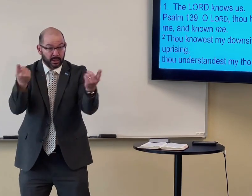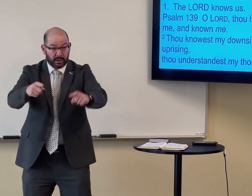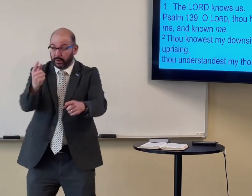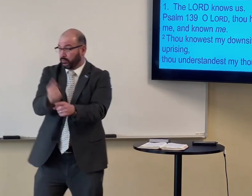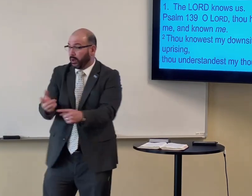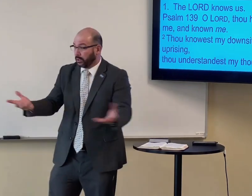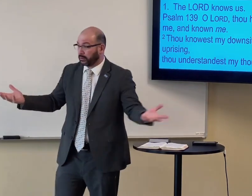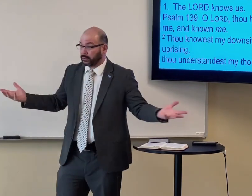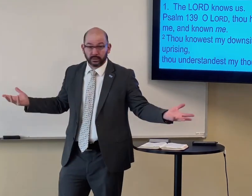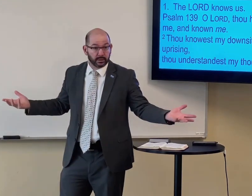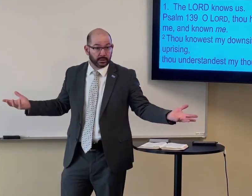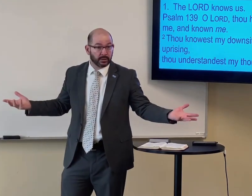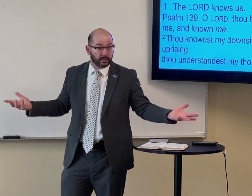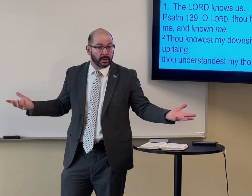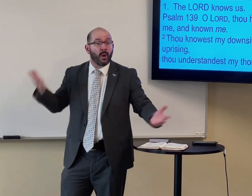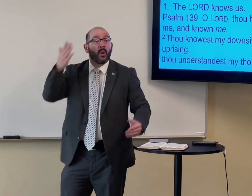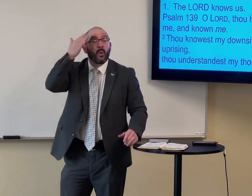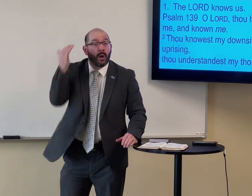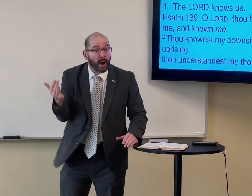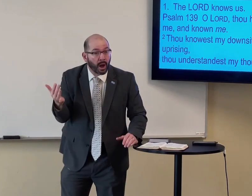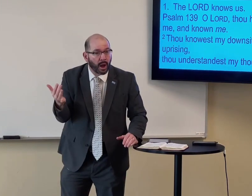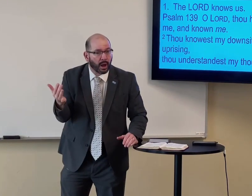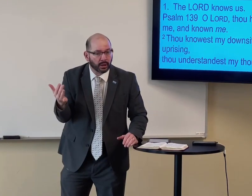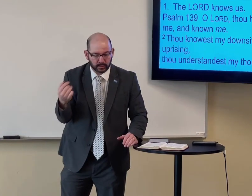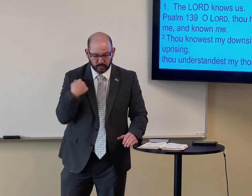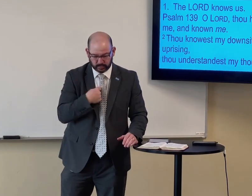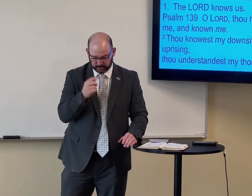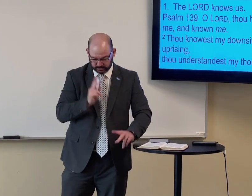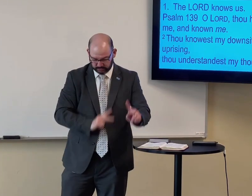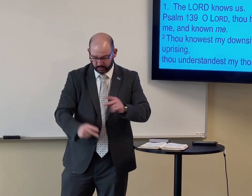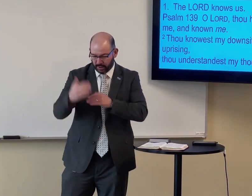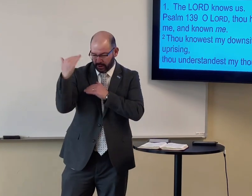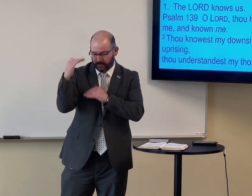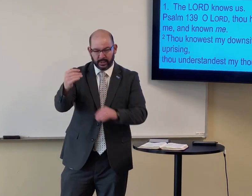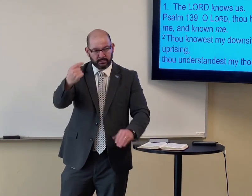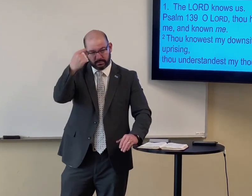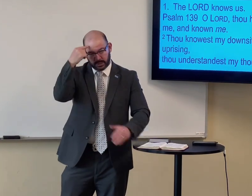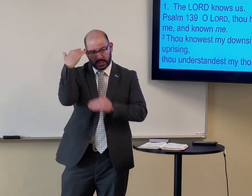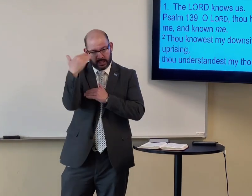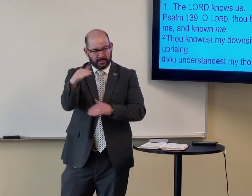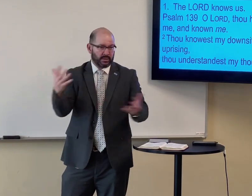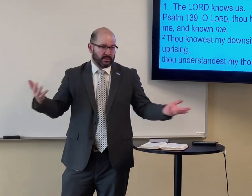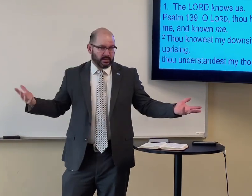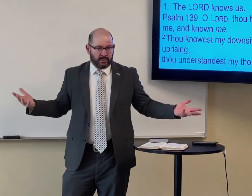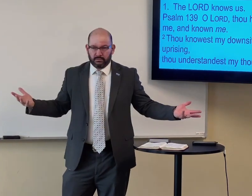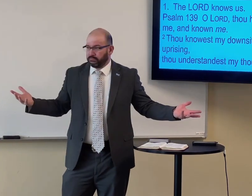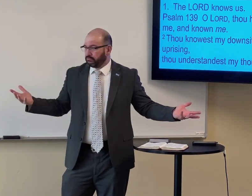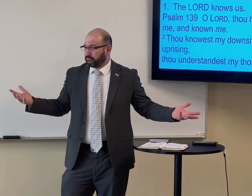say. It happens, right? Why? Because people's knowledge is limited.